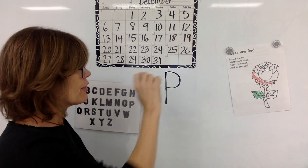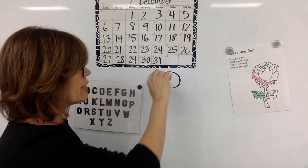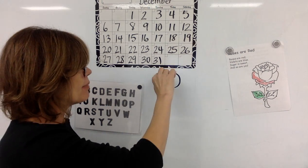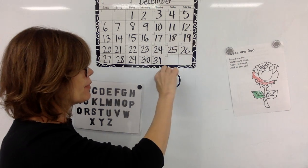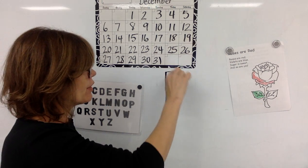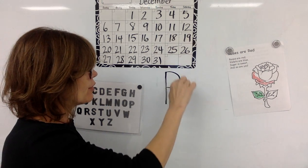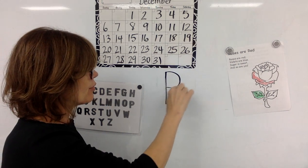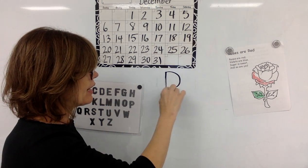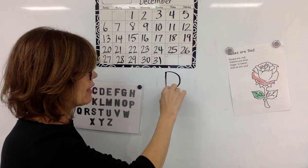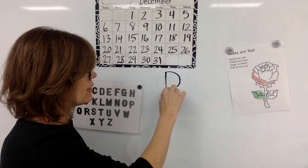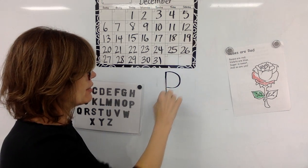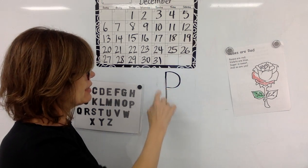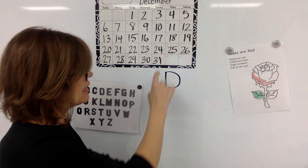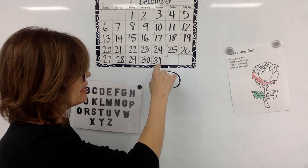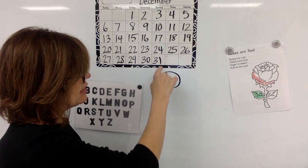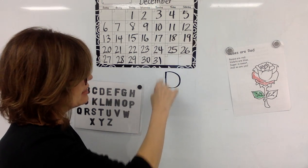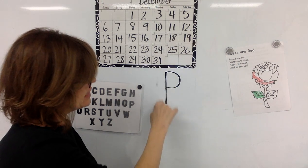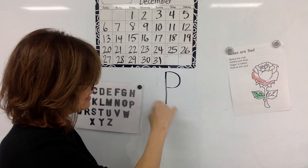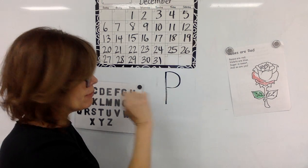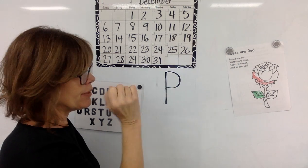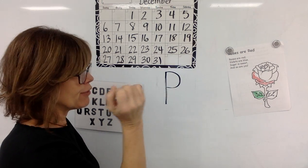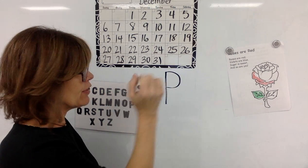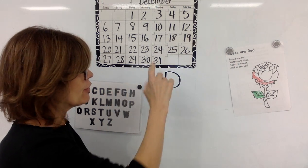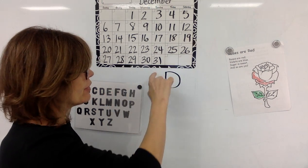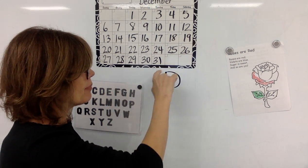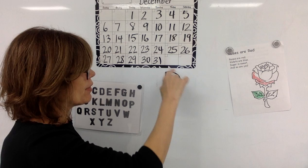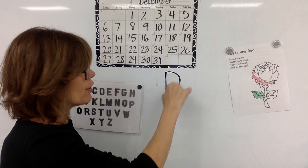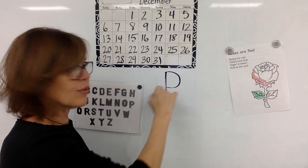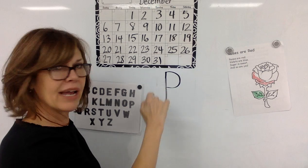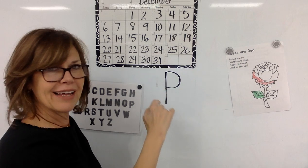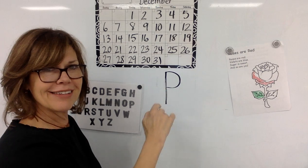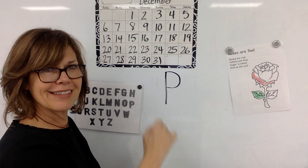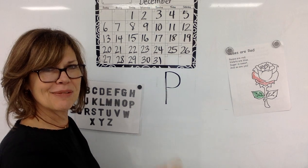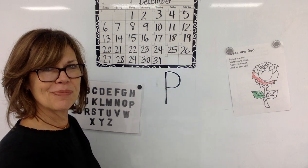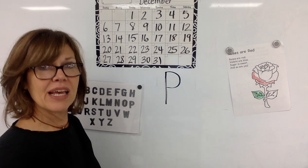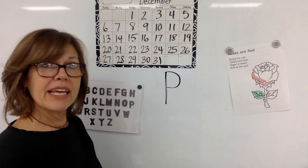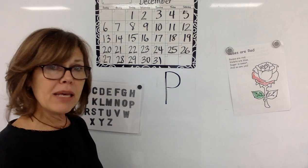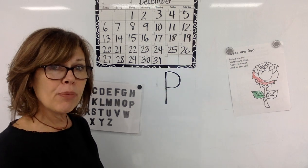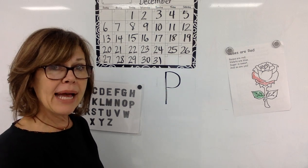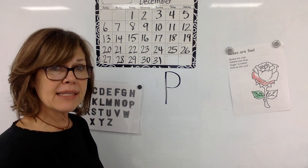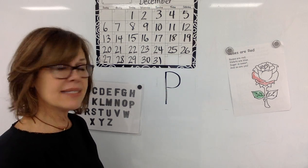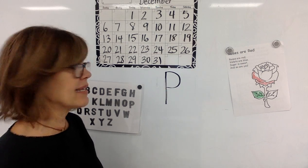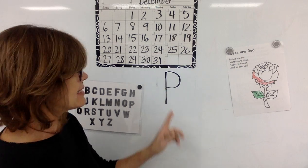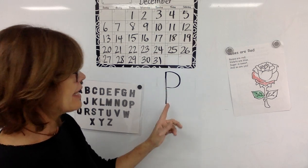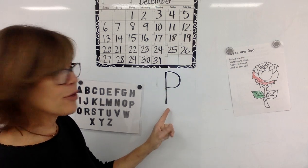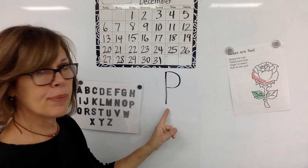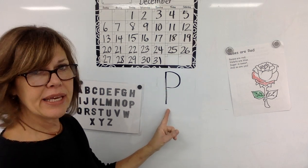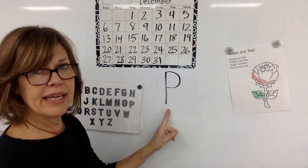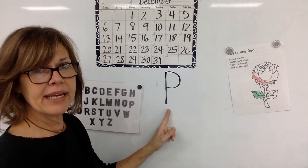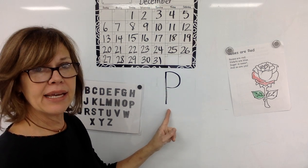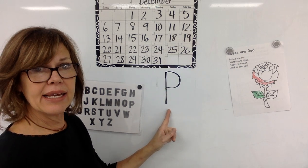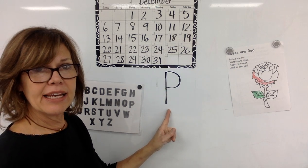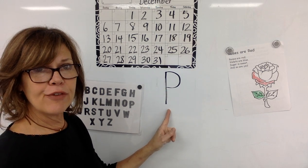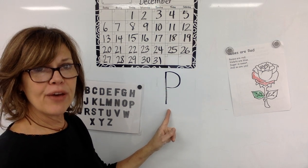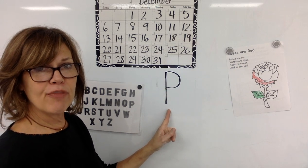up, around. Down, pick your finger up, around. Keep practicing this letter P. If you have